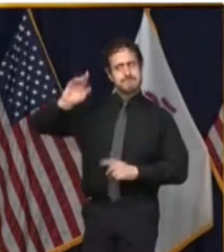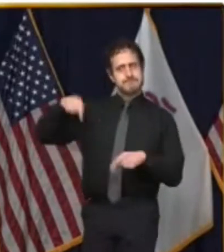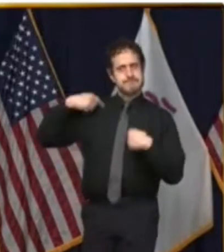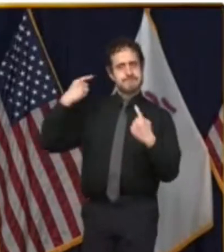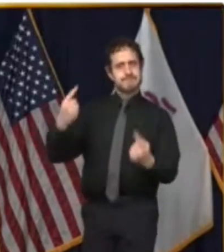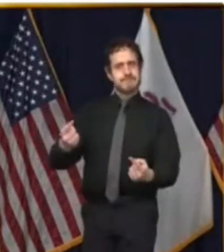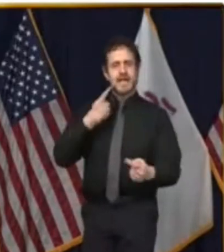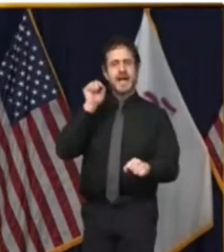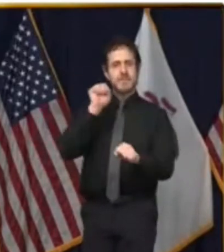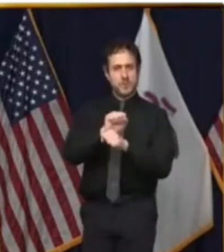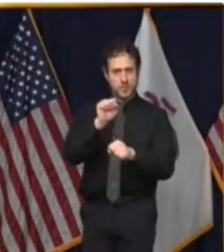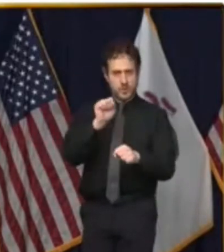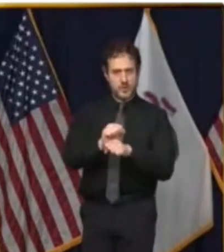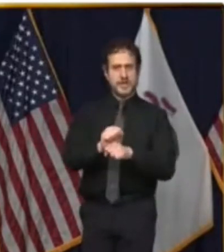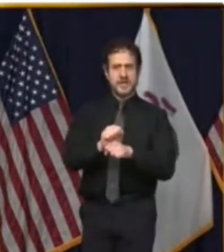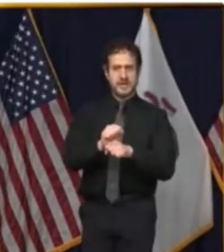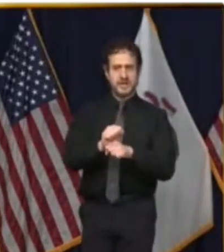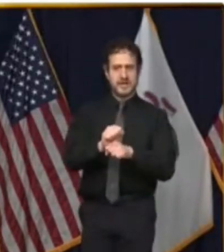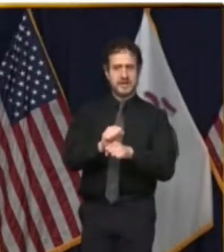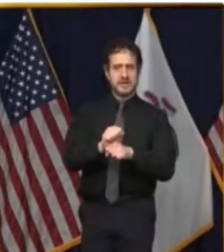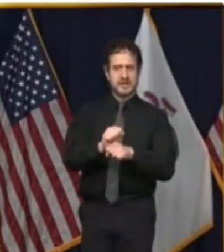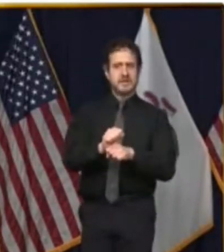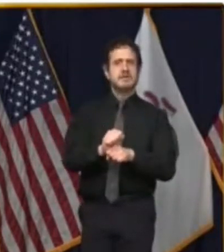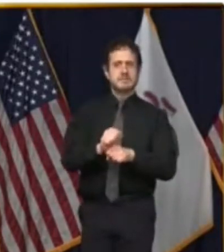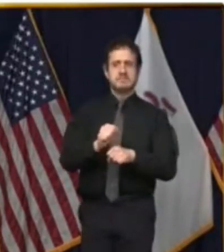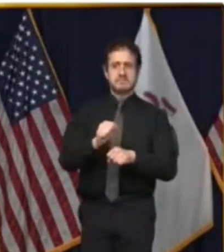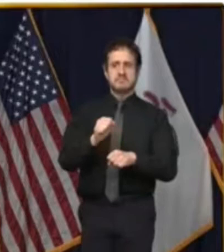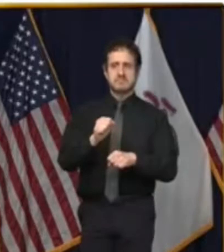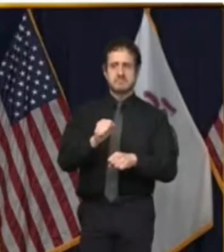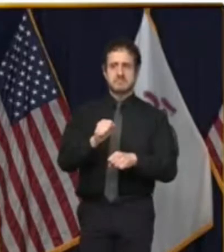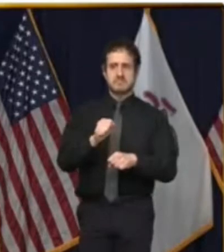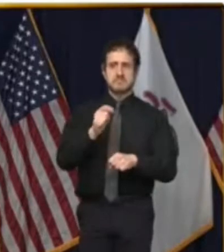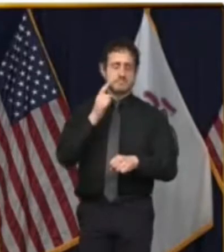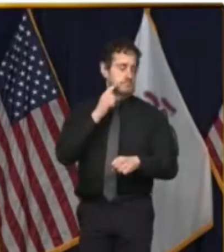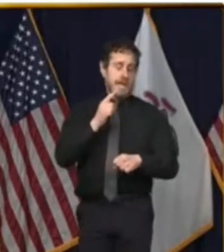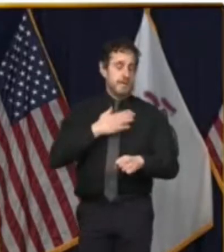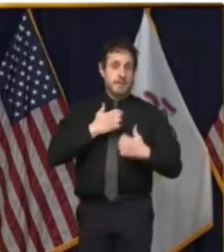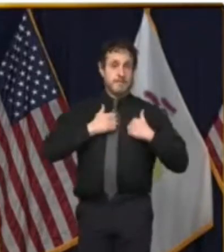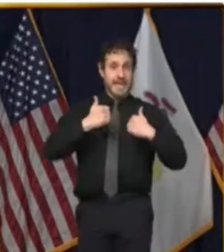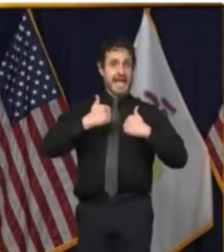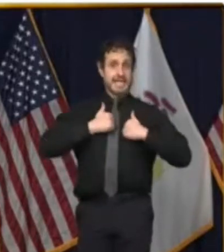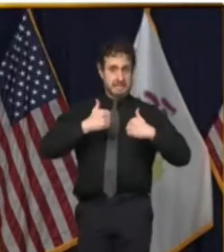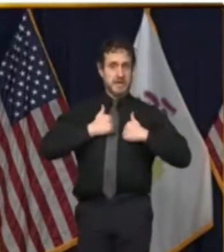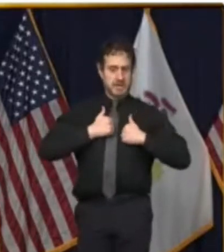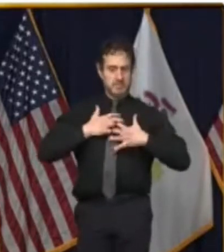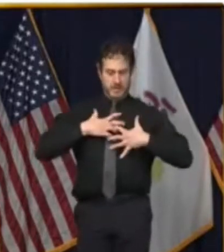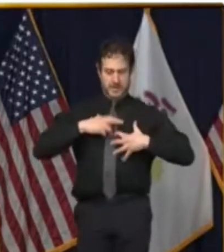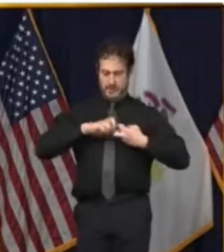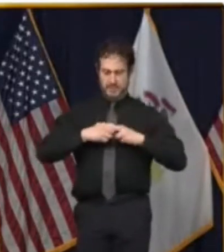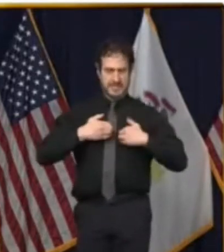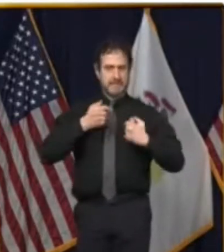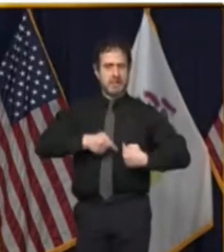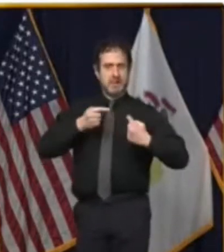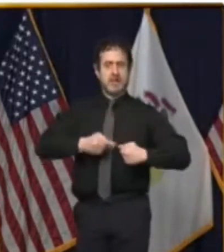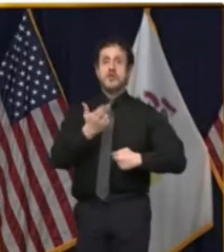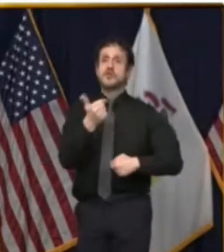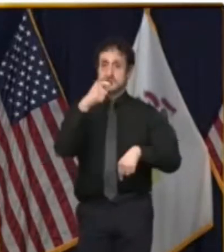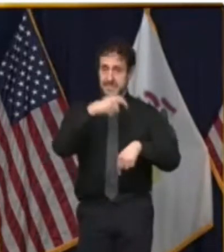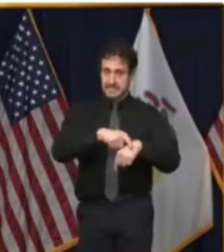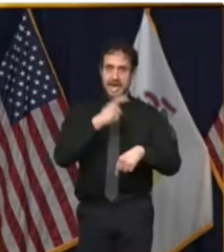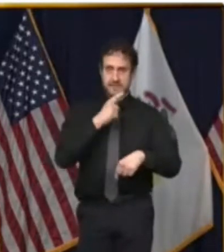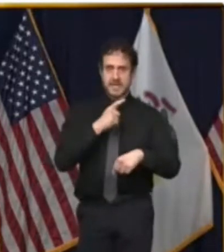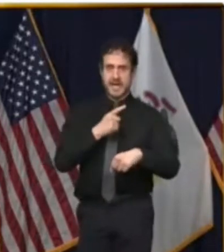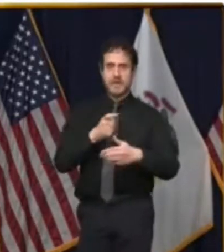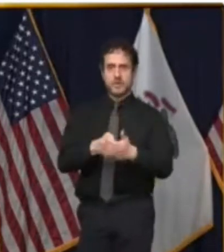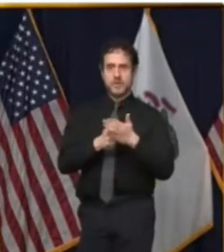working to exist. My asthma has caused me to be on life support at least 13 times, most of which